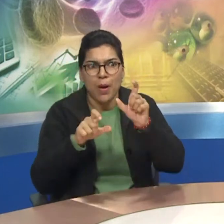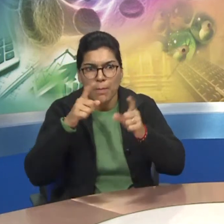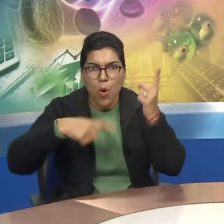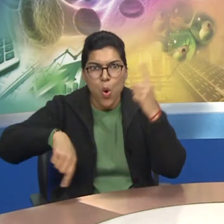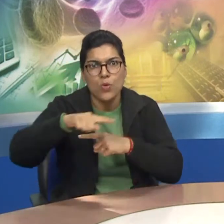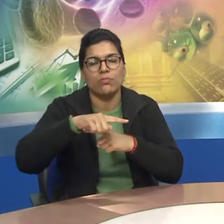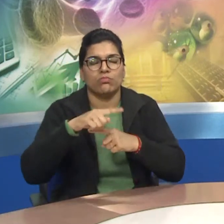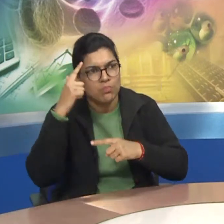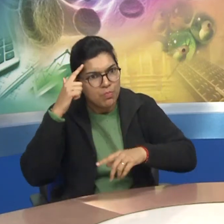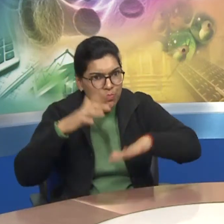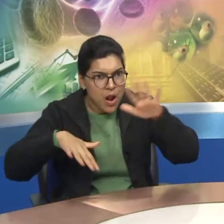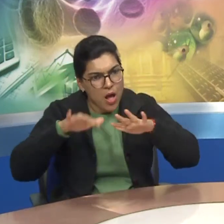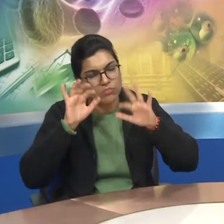on 22nd April.